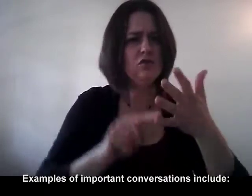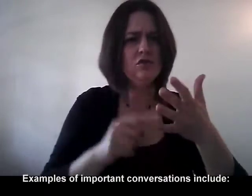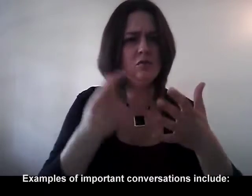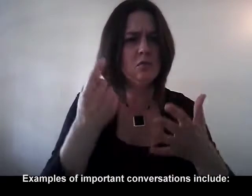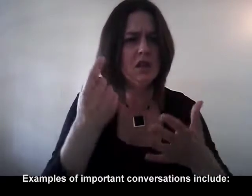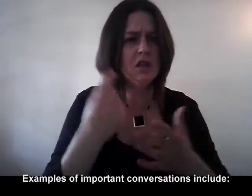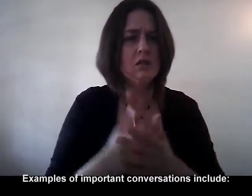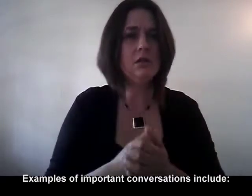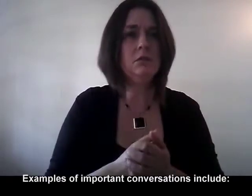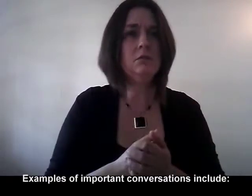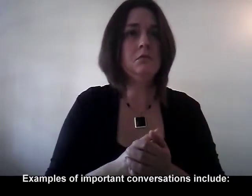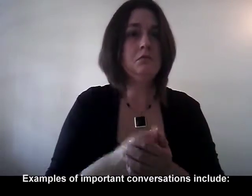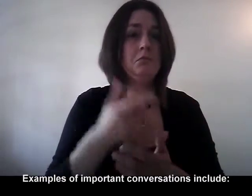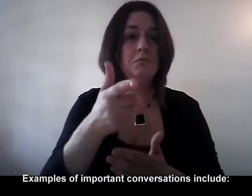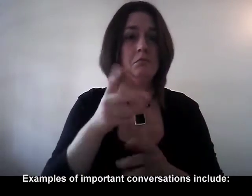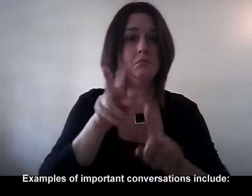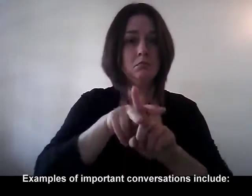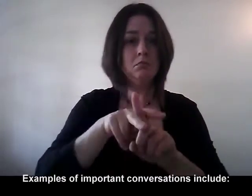Examples of important conversations include